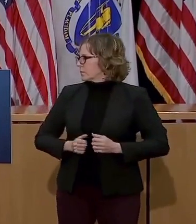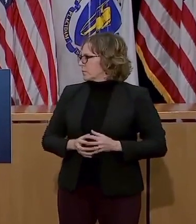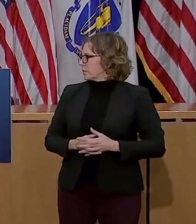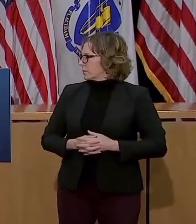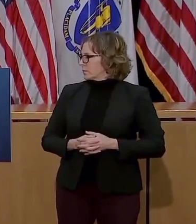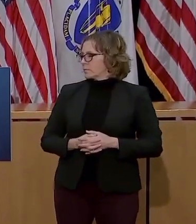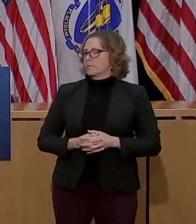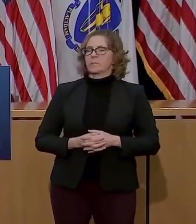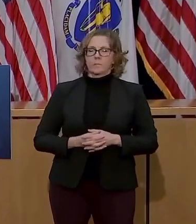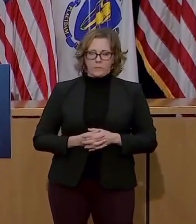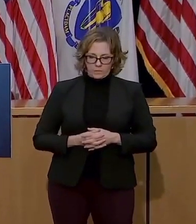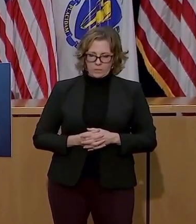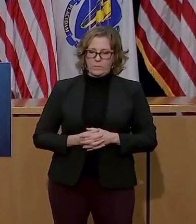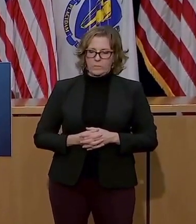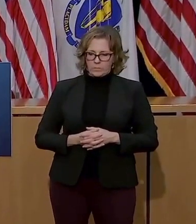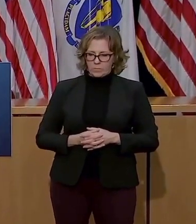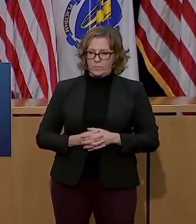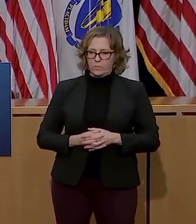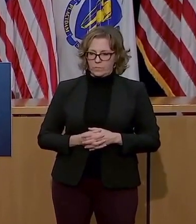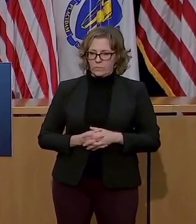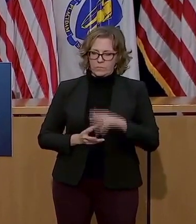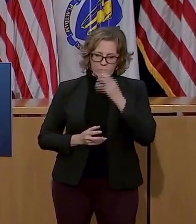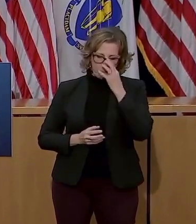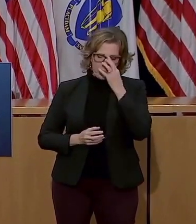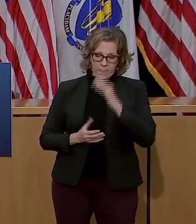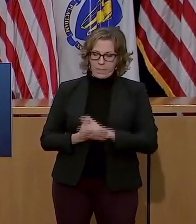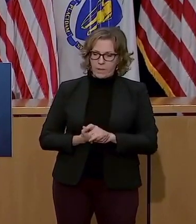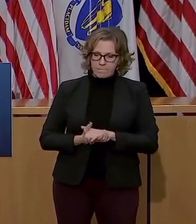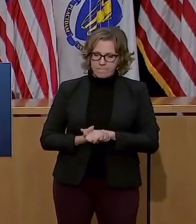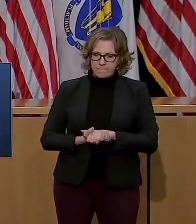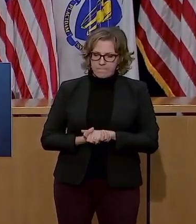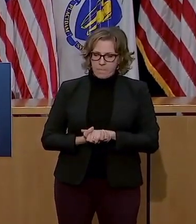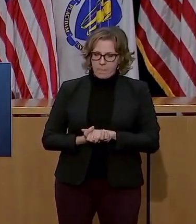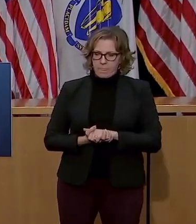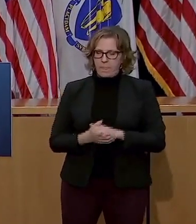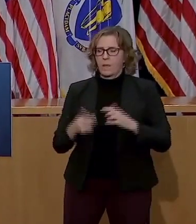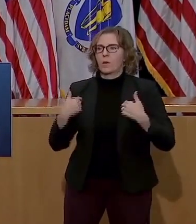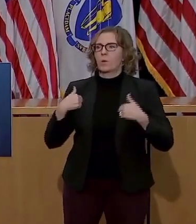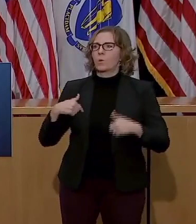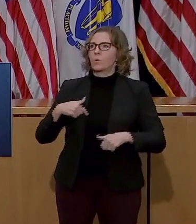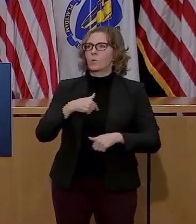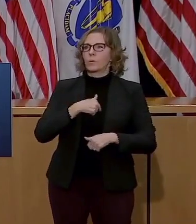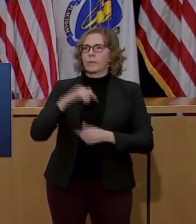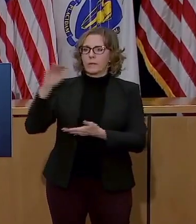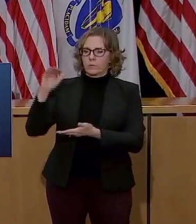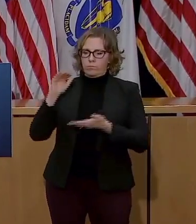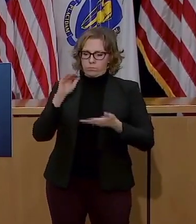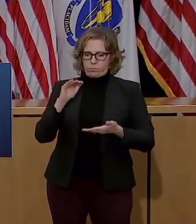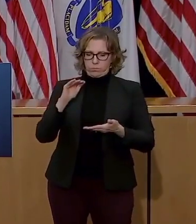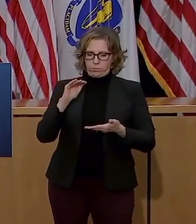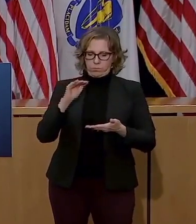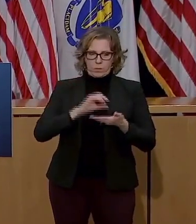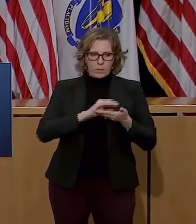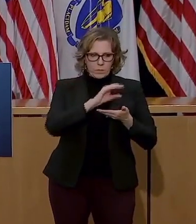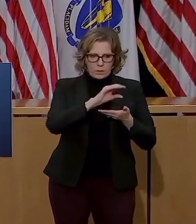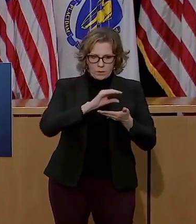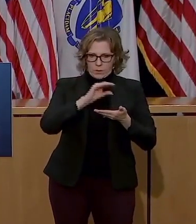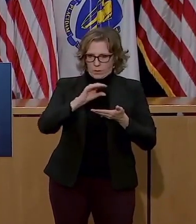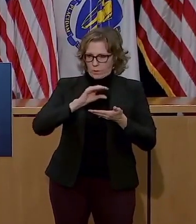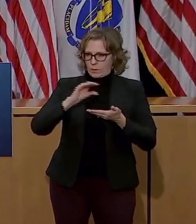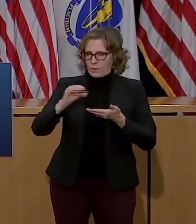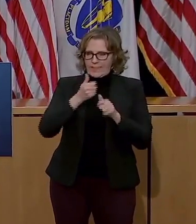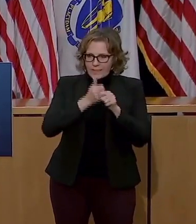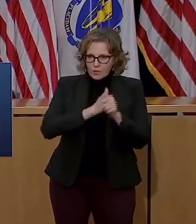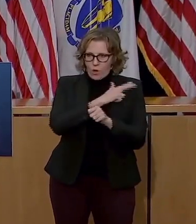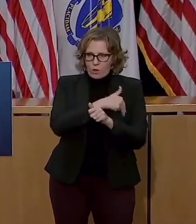So instead of just allocating out, the adjustments we've made is literally hospital by hospital, understanding what they had